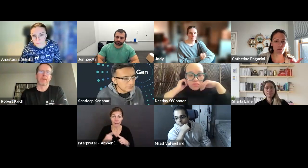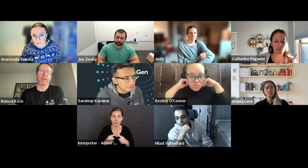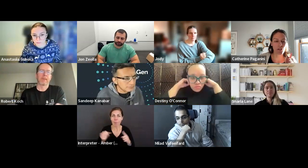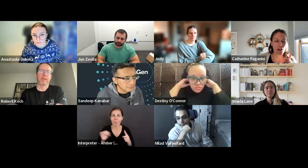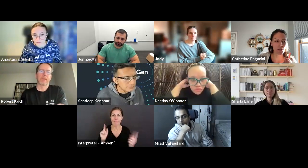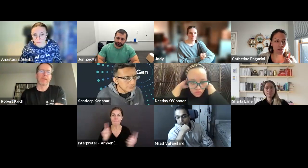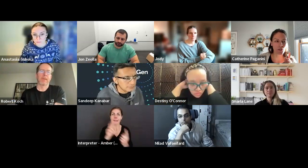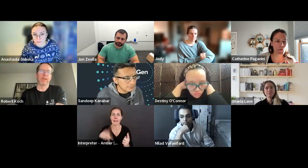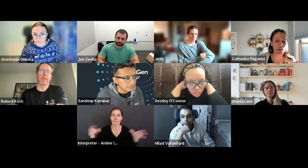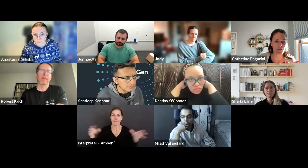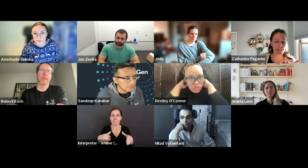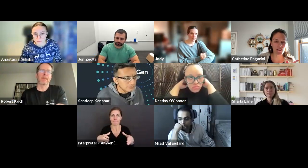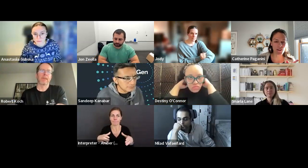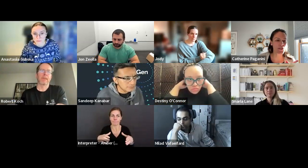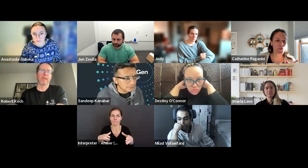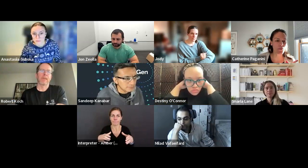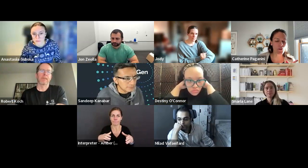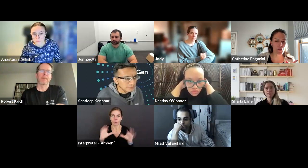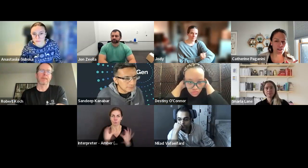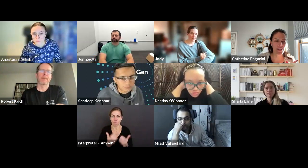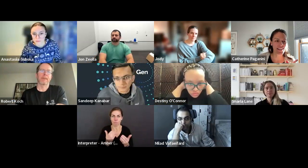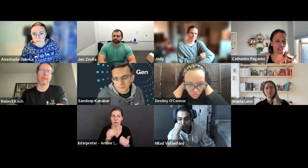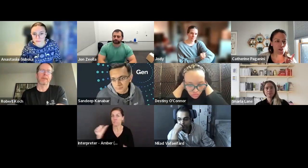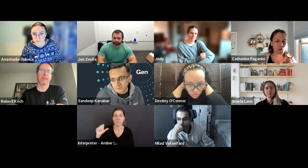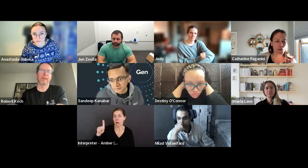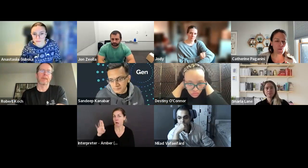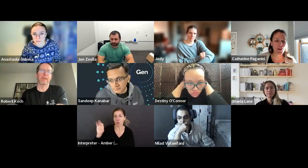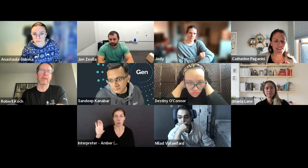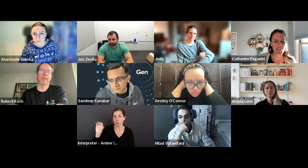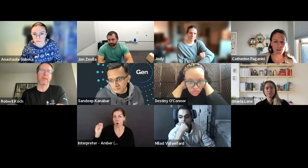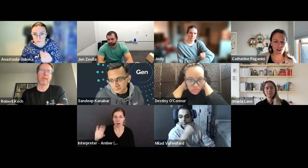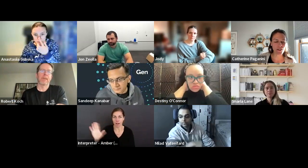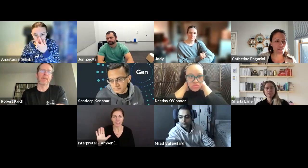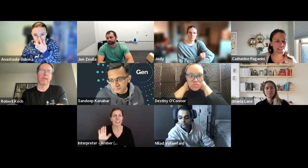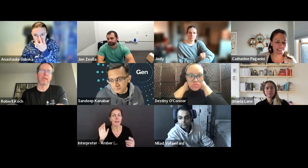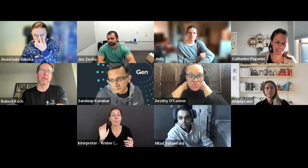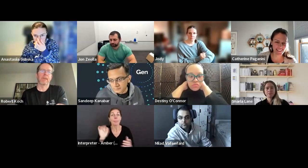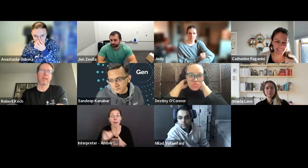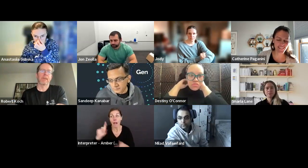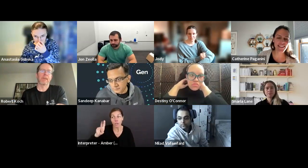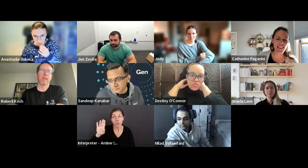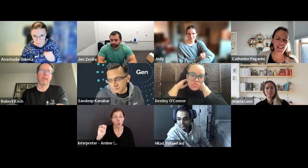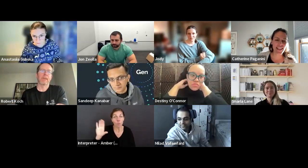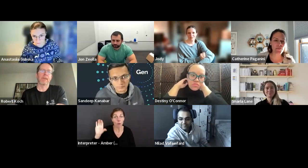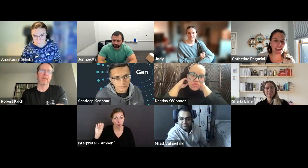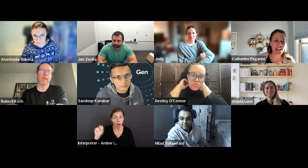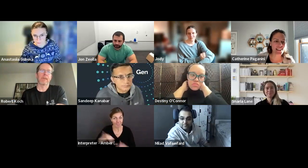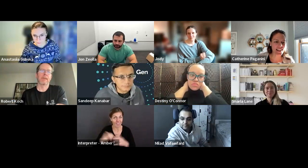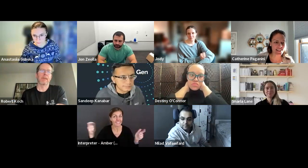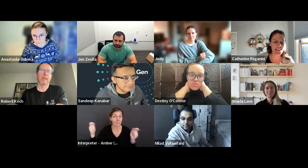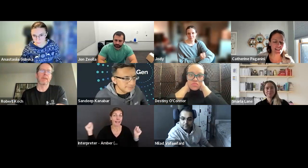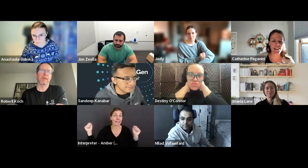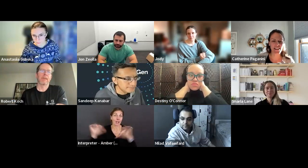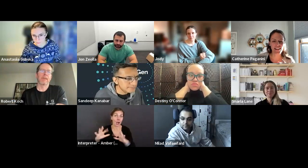group, not KubeCon right now, because there's some confusion. So KubeCon is the big conference, right? And